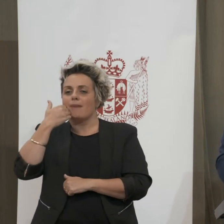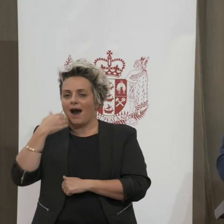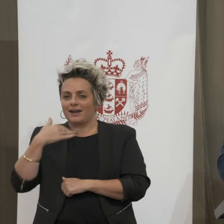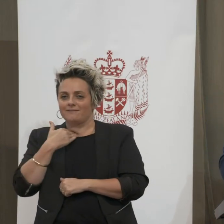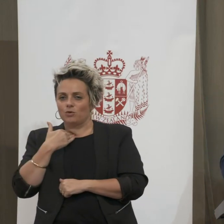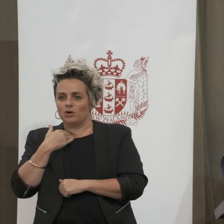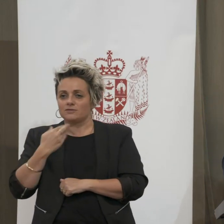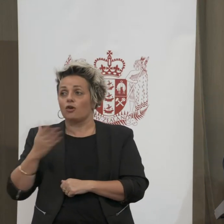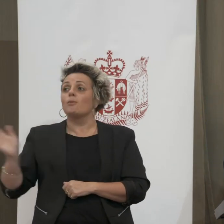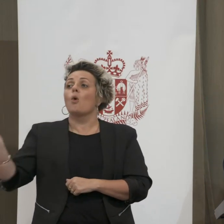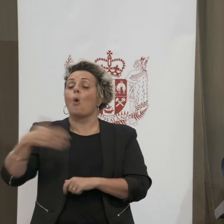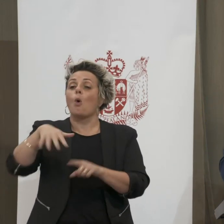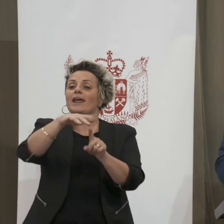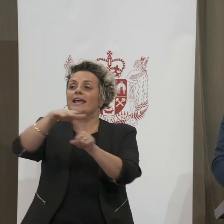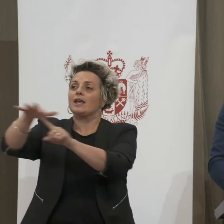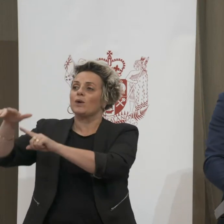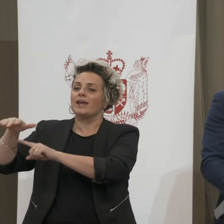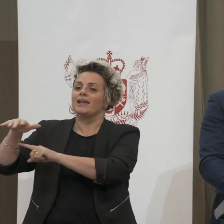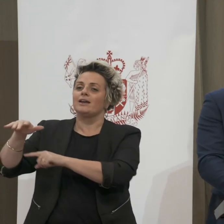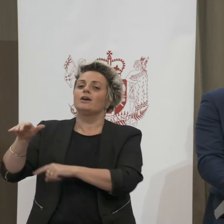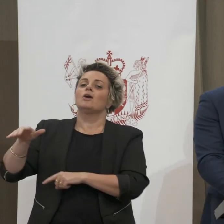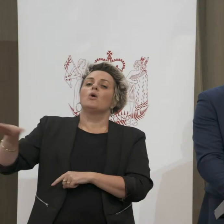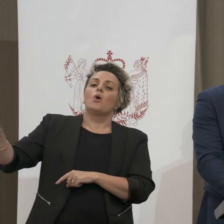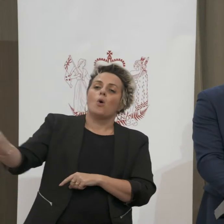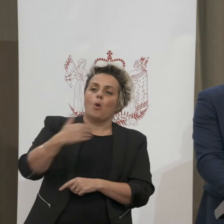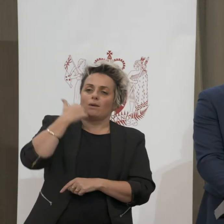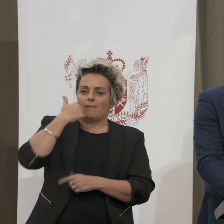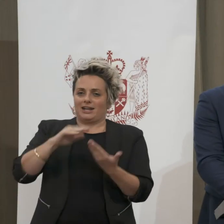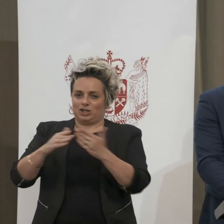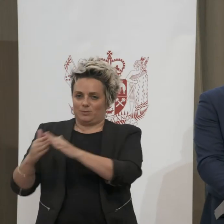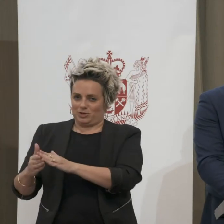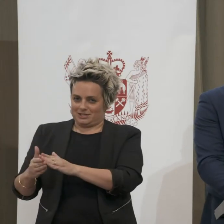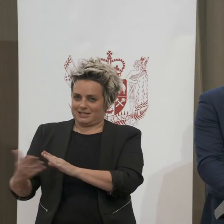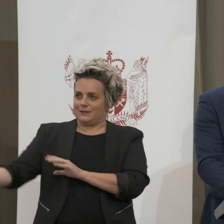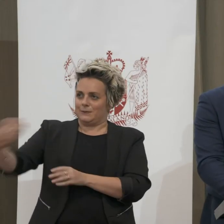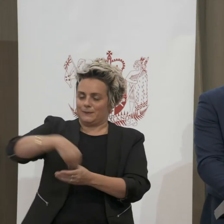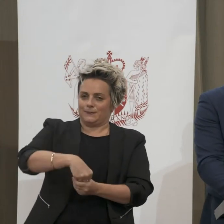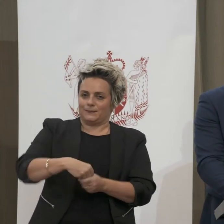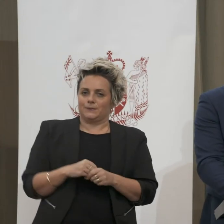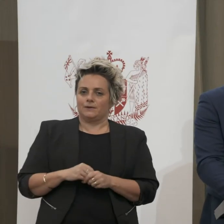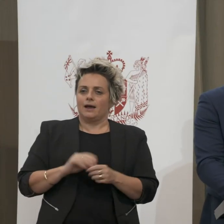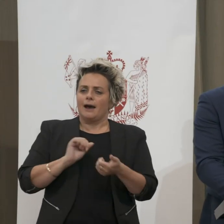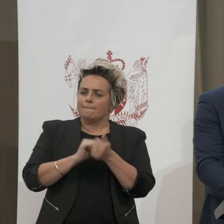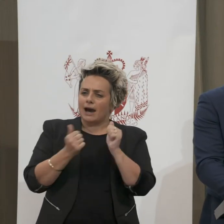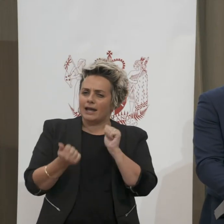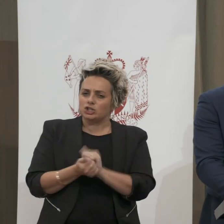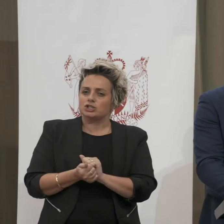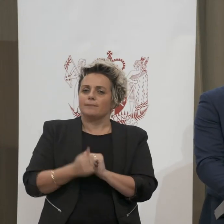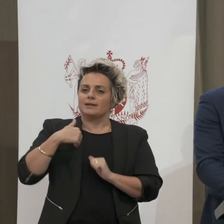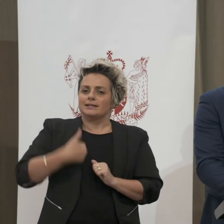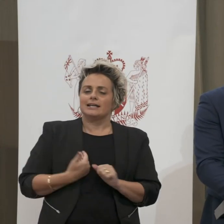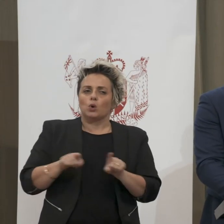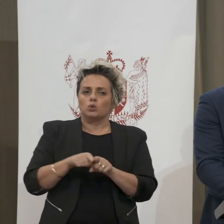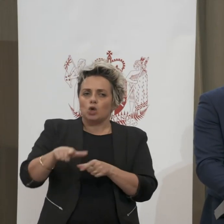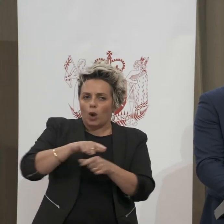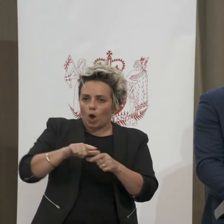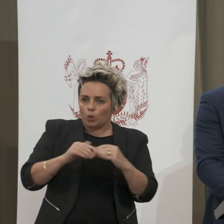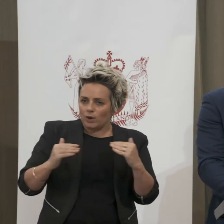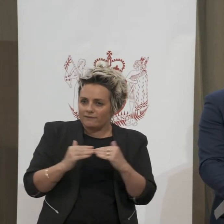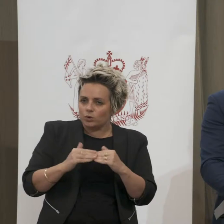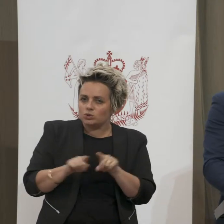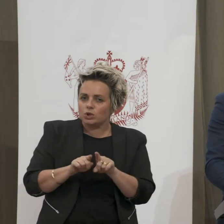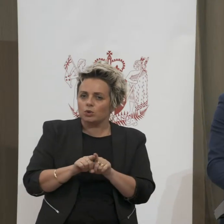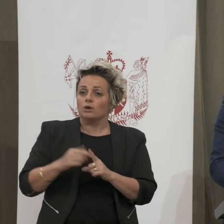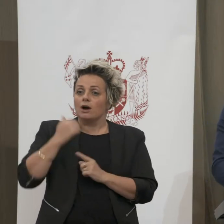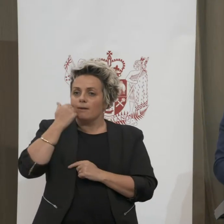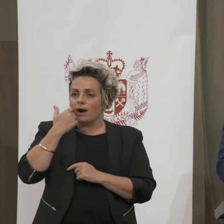from all iwi and all Māori communities. Embedding partnership must also happen at a local level.